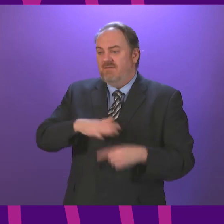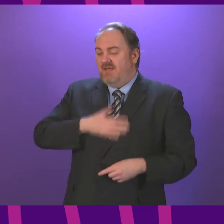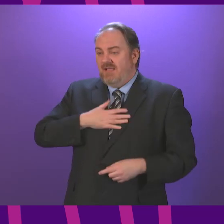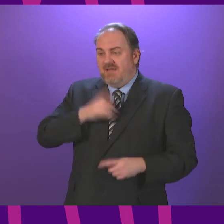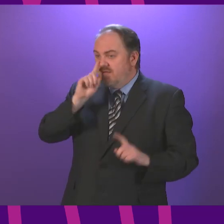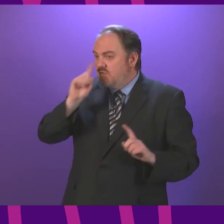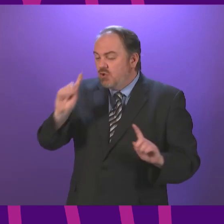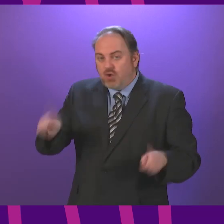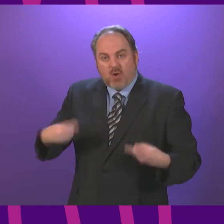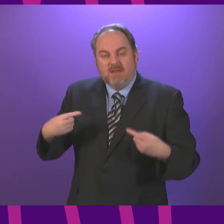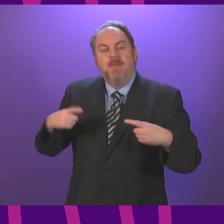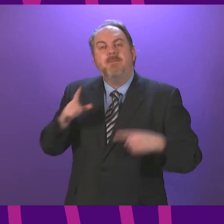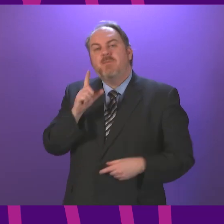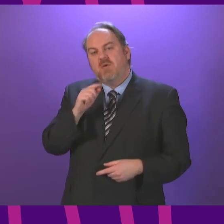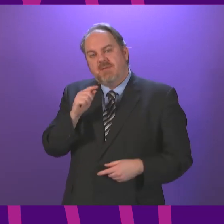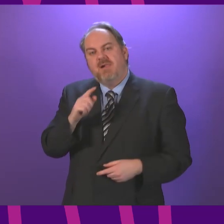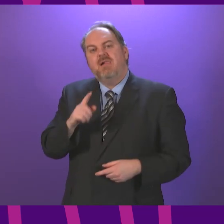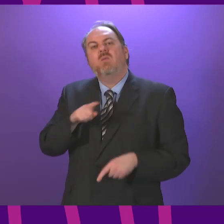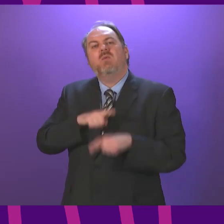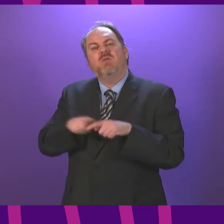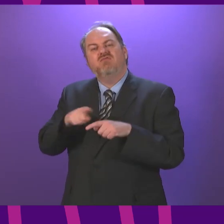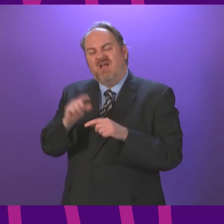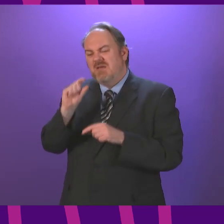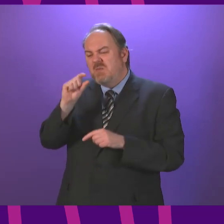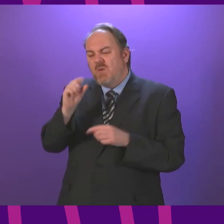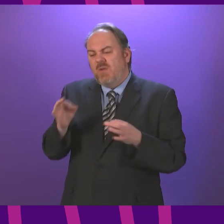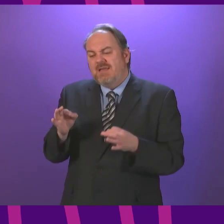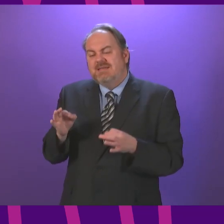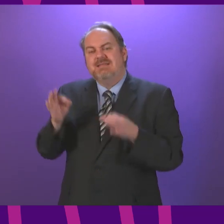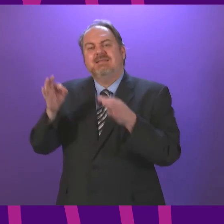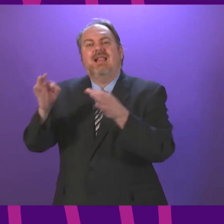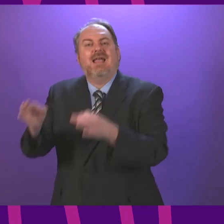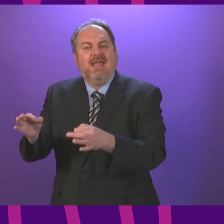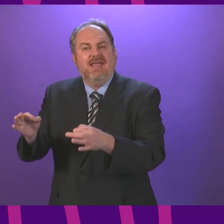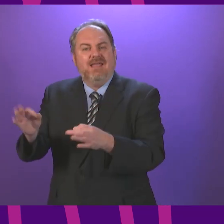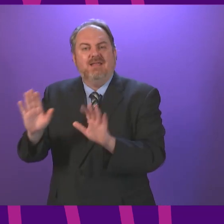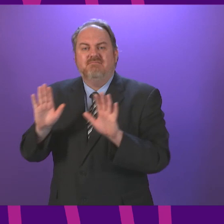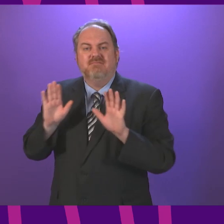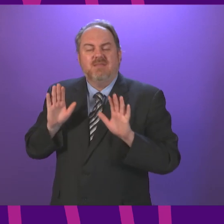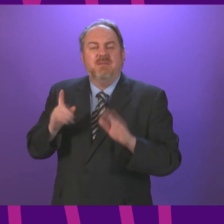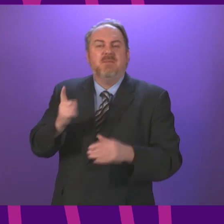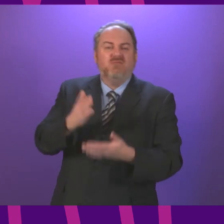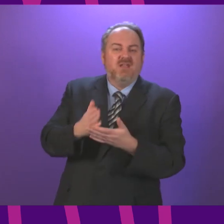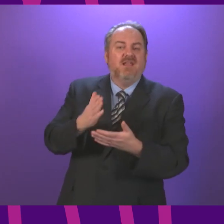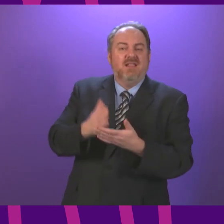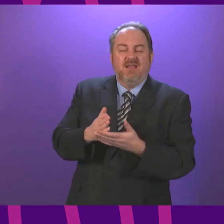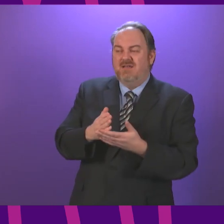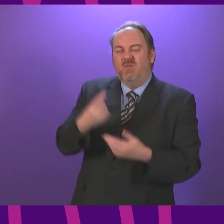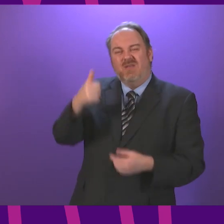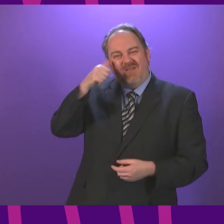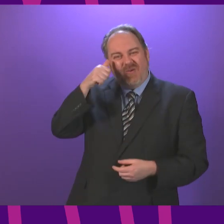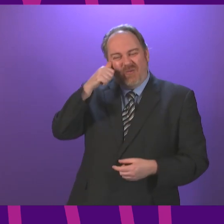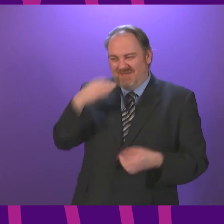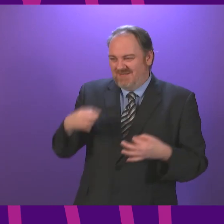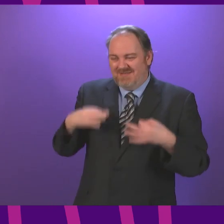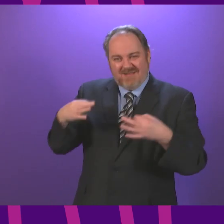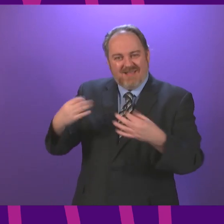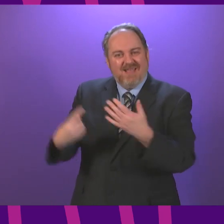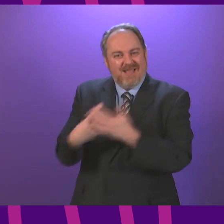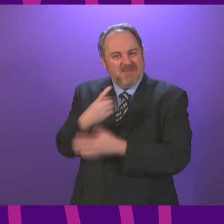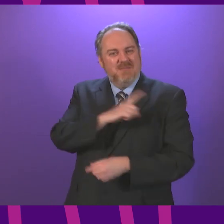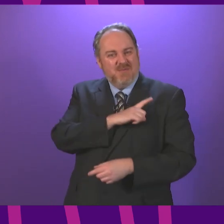within, as close to the original target dates as possible. Everybody, I think, understands the delays occasioned by COVID and